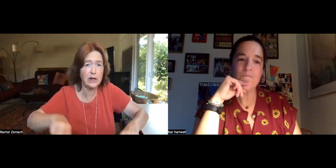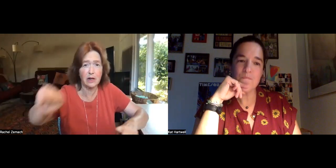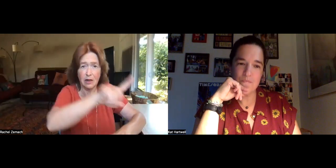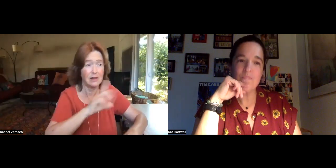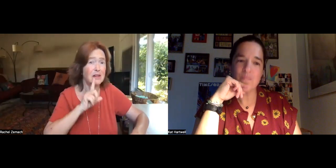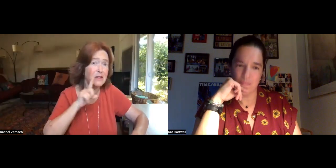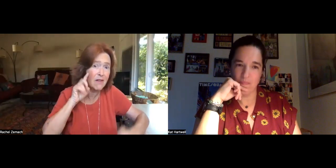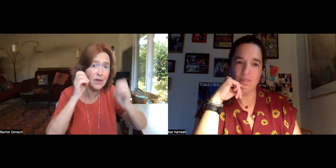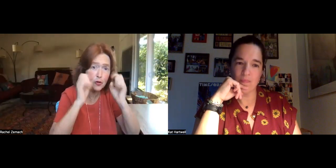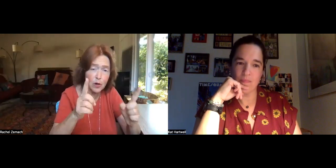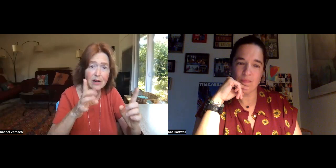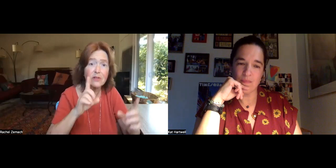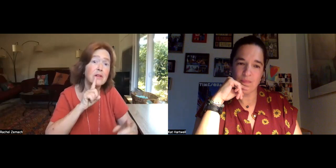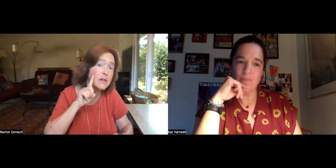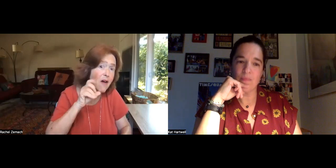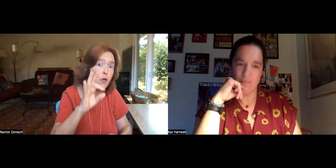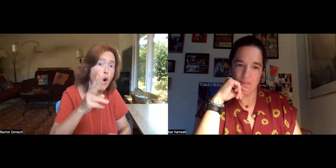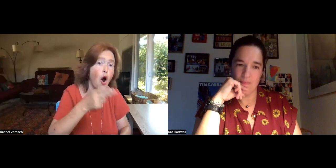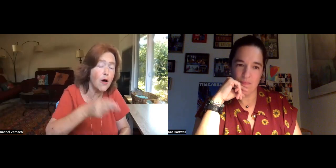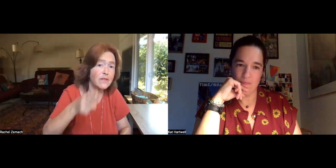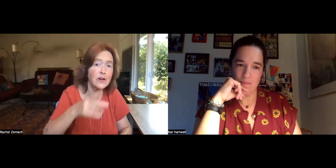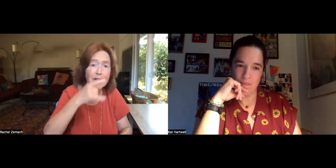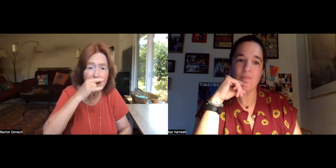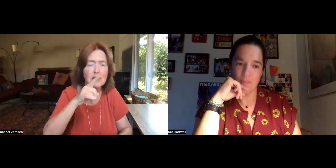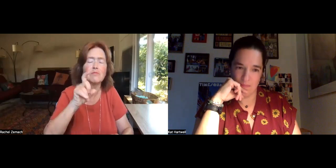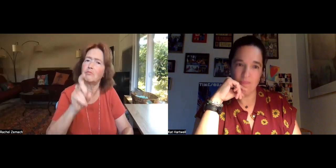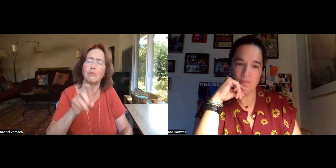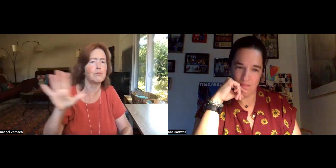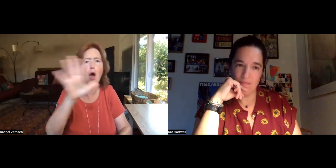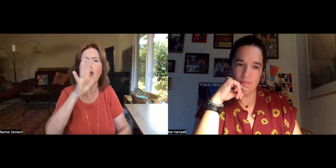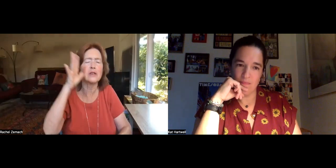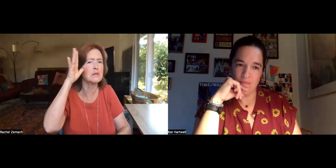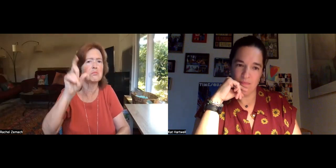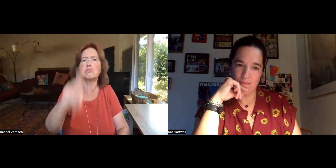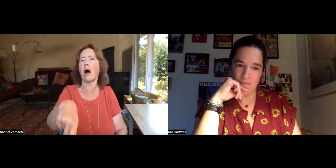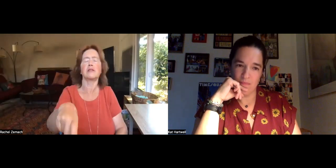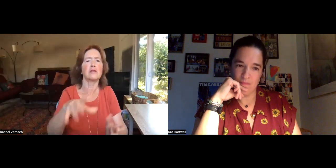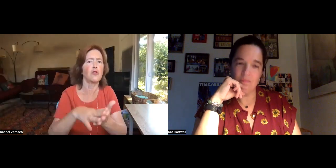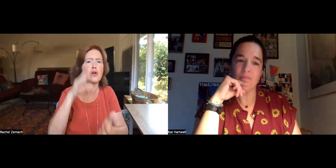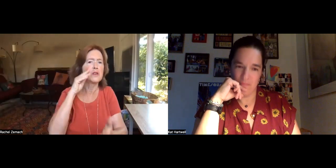we deaf education, deaf or hard of hearing kids, parents, mother, parents,